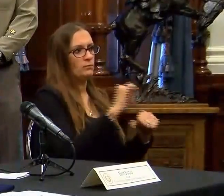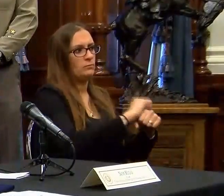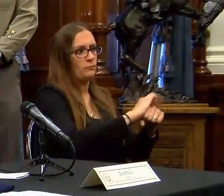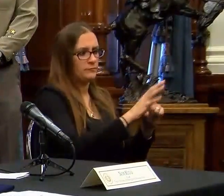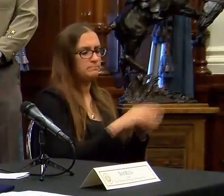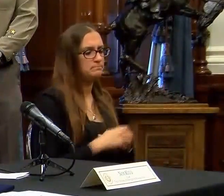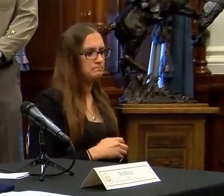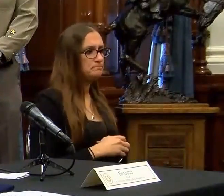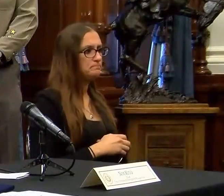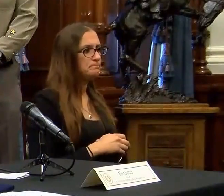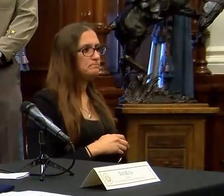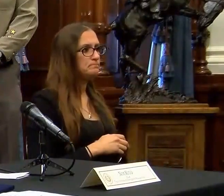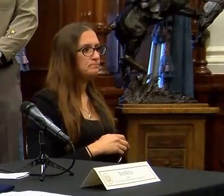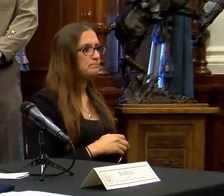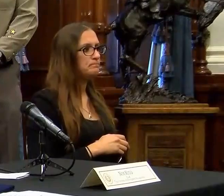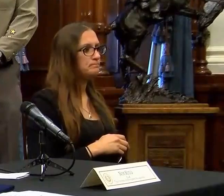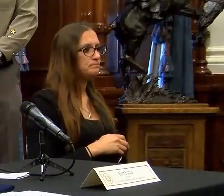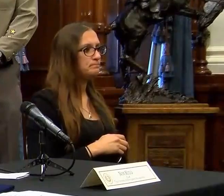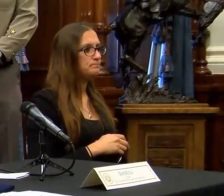COVID-19.